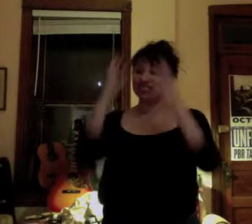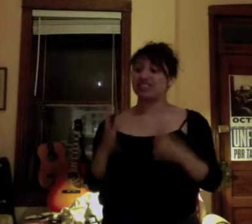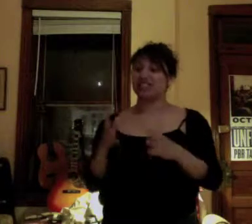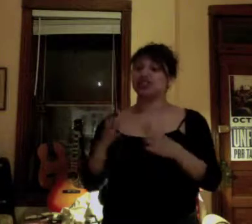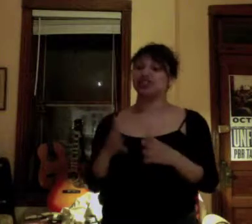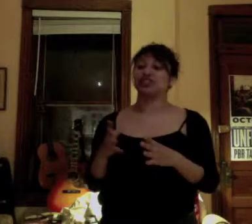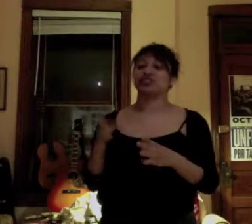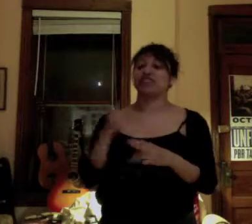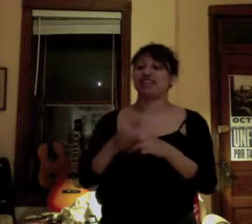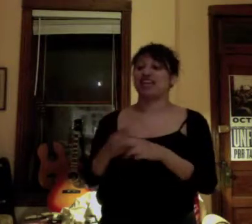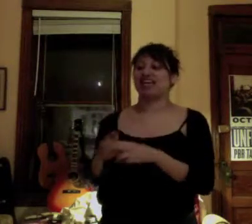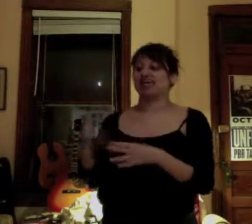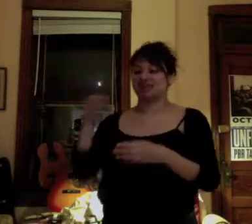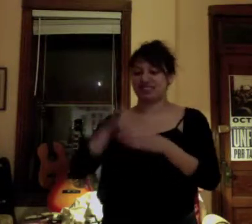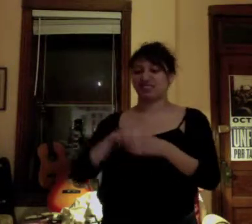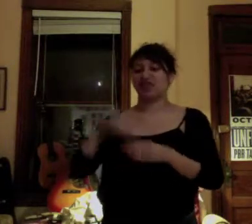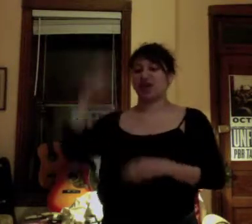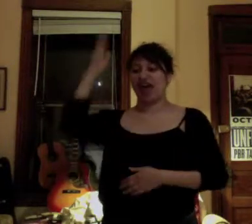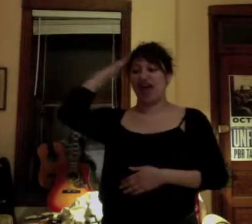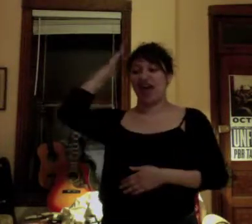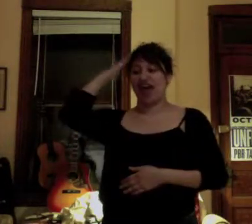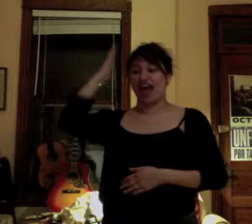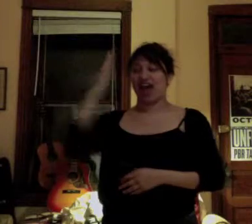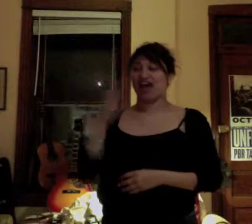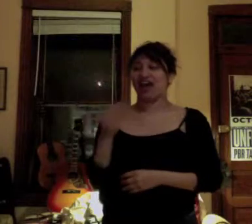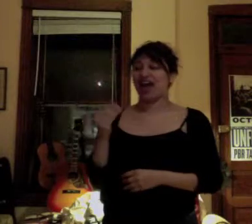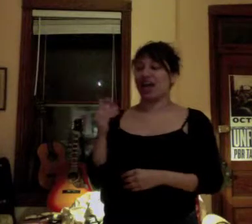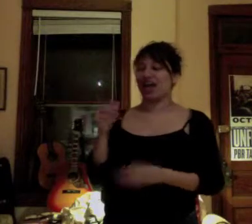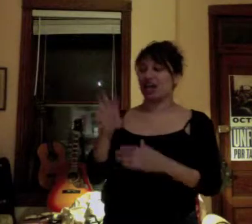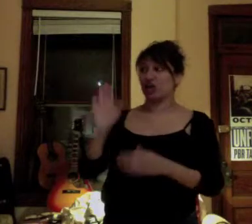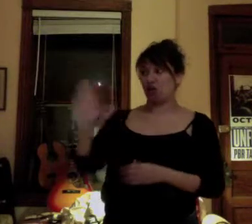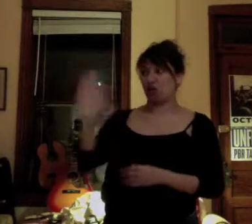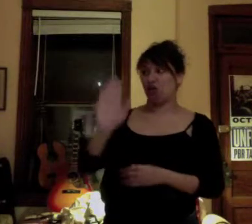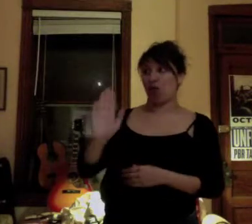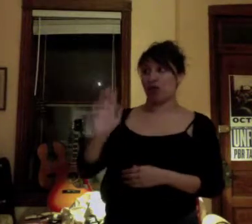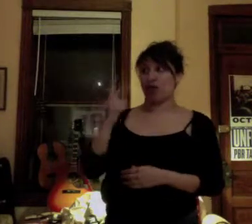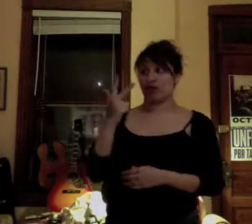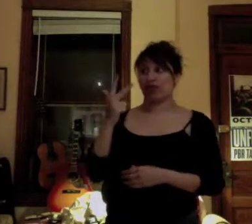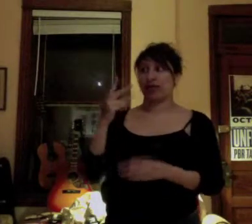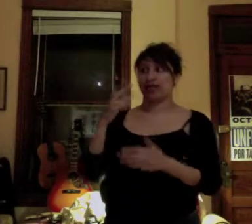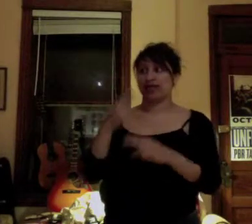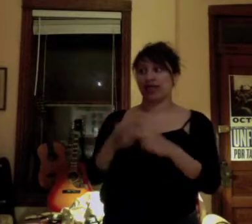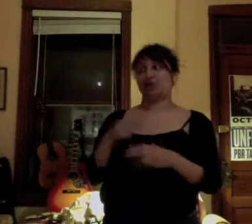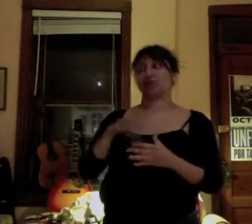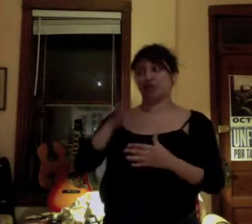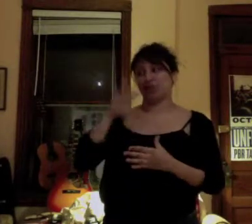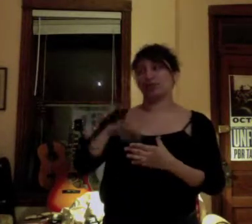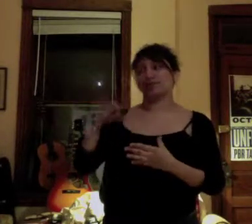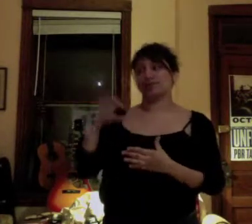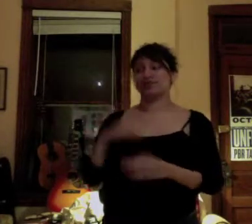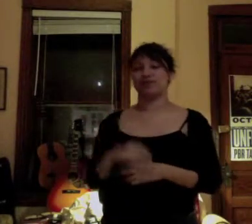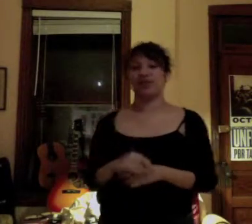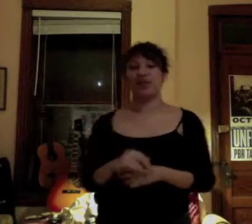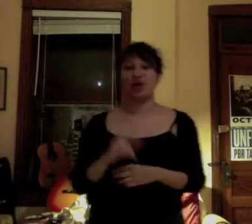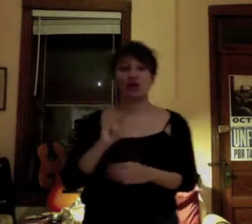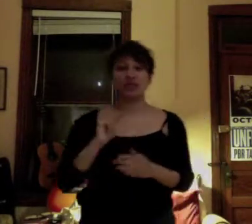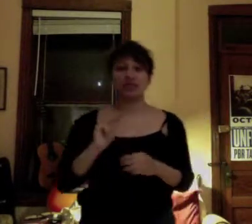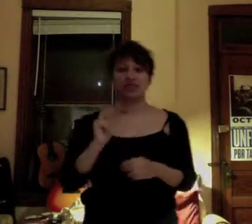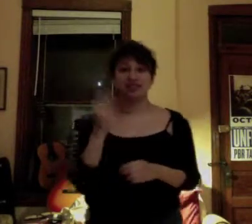was a double-blind study, with the only factor not being controlled for being expectations.